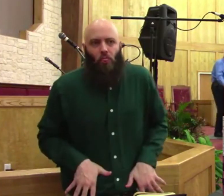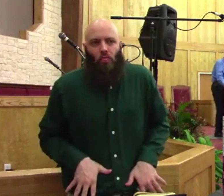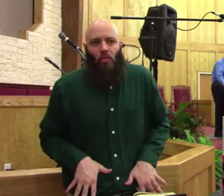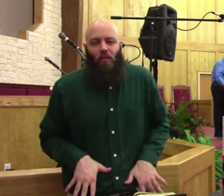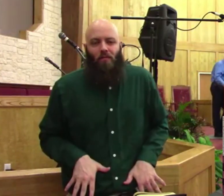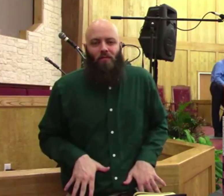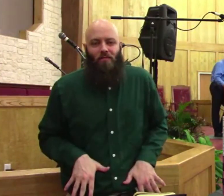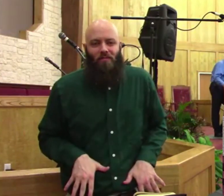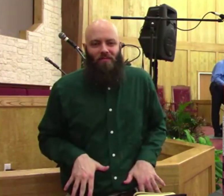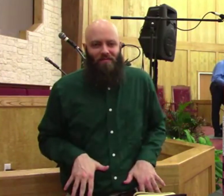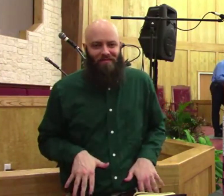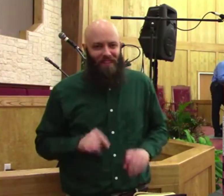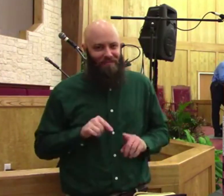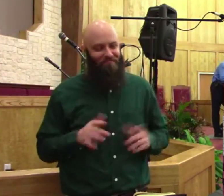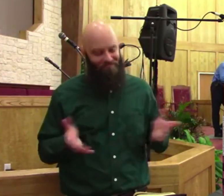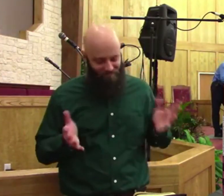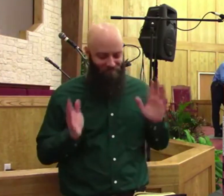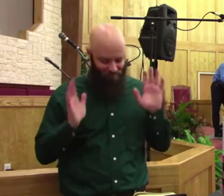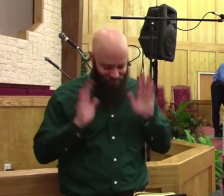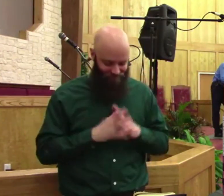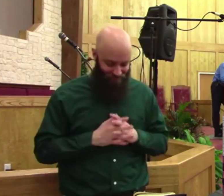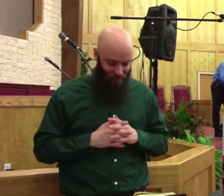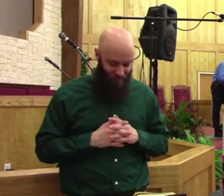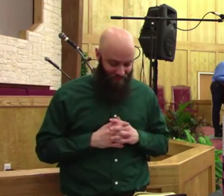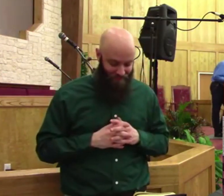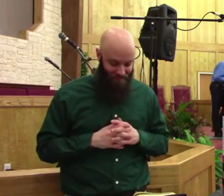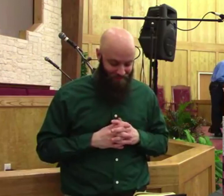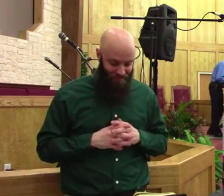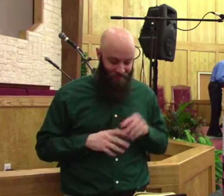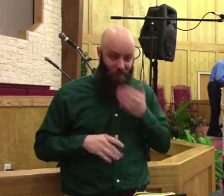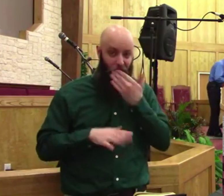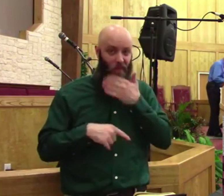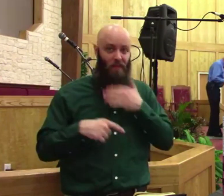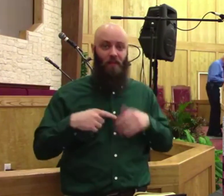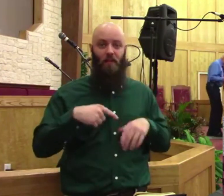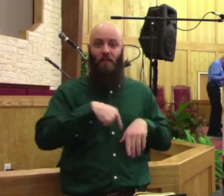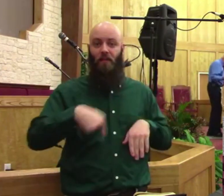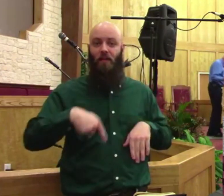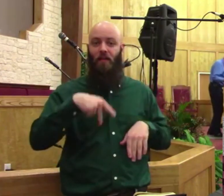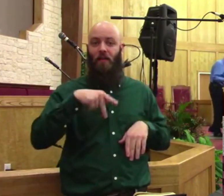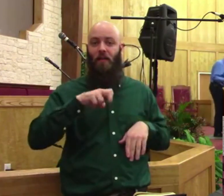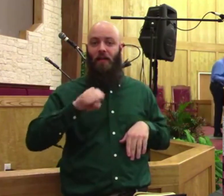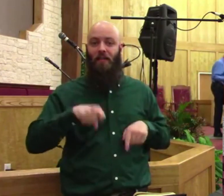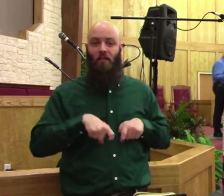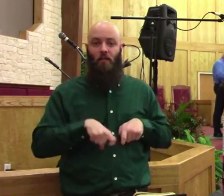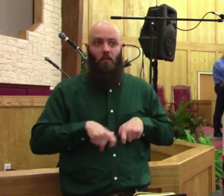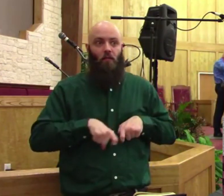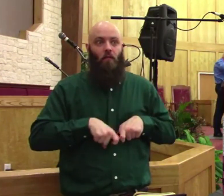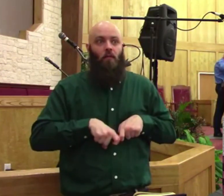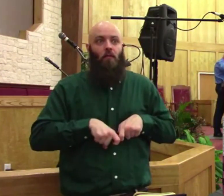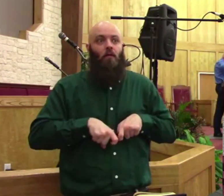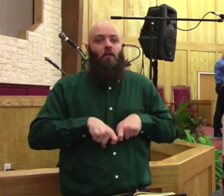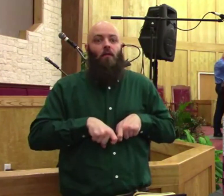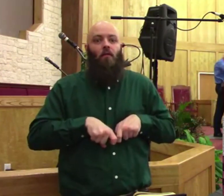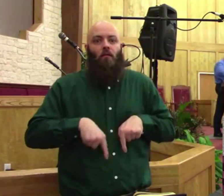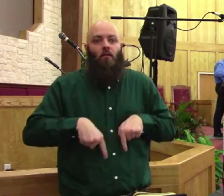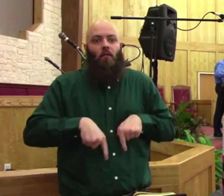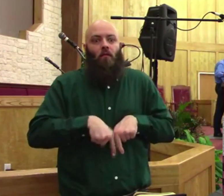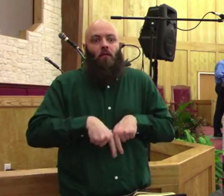just... Yes, so, and then his knees knocked together. So the blindness